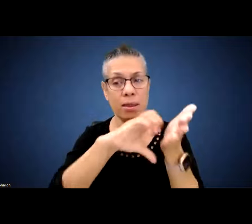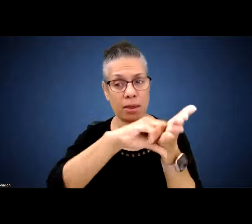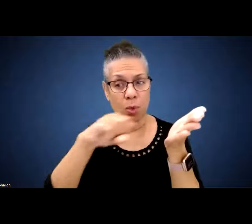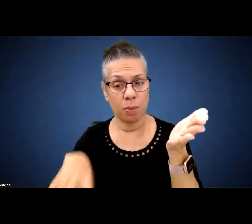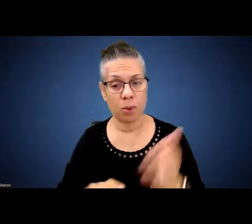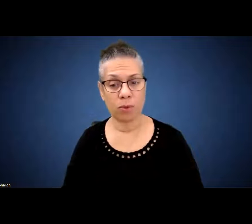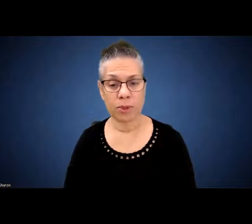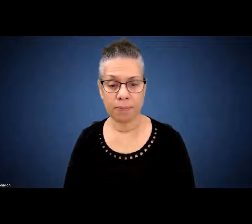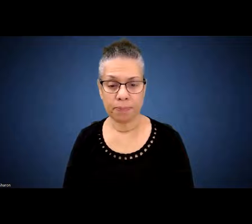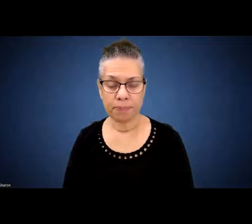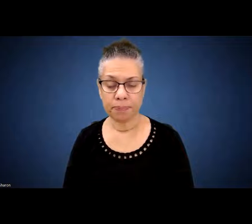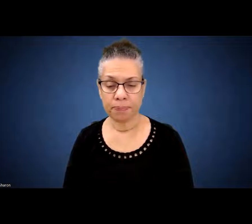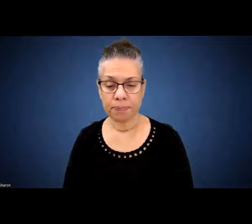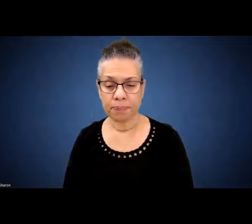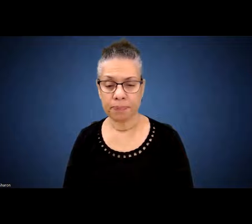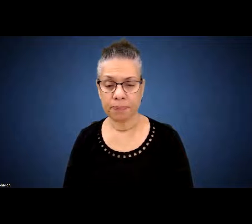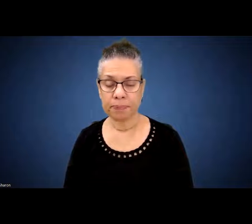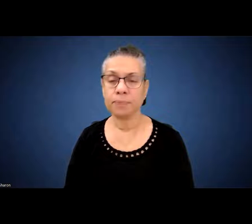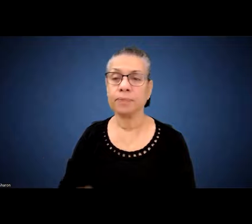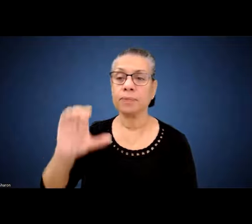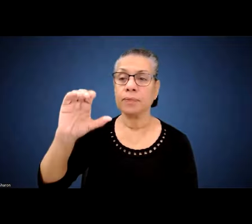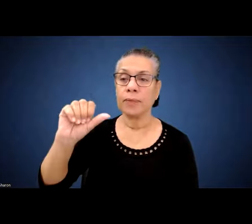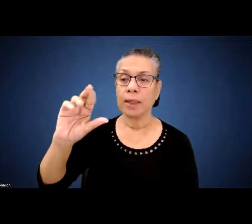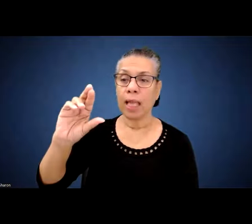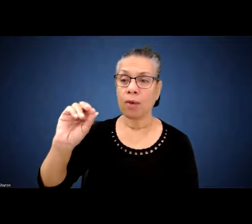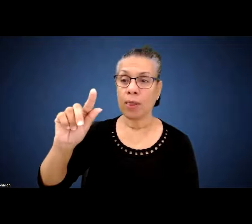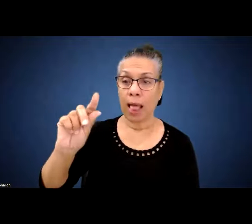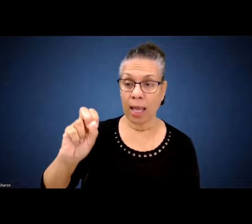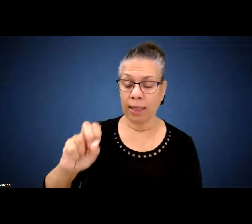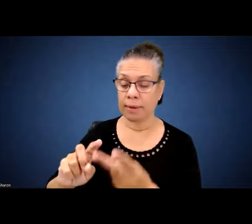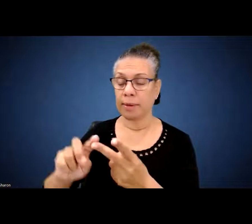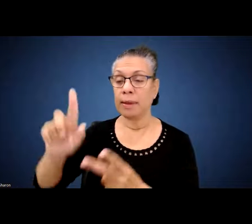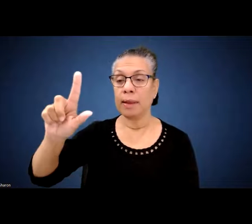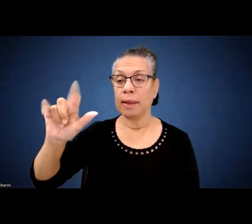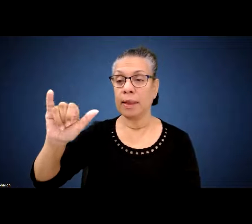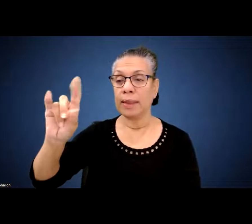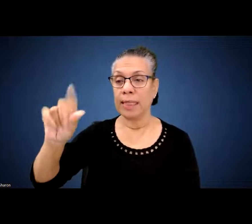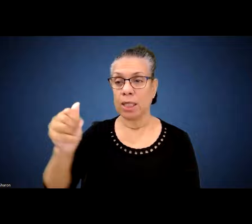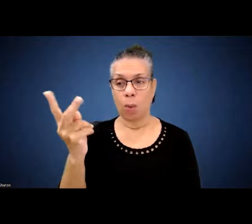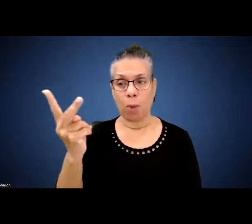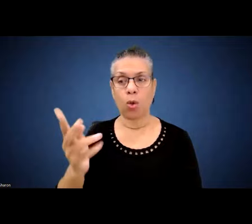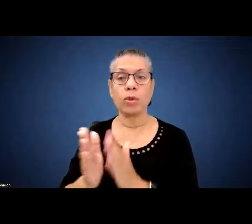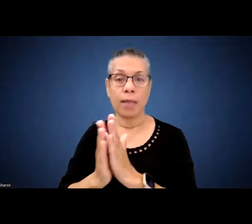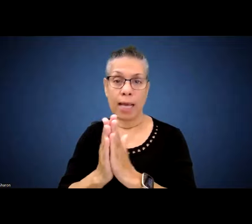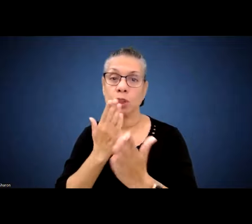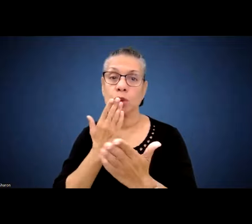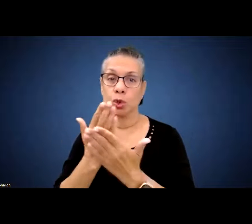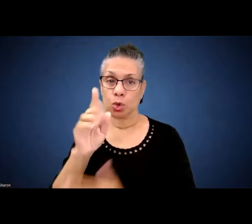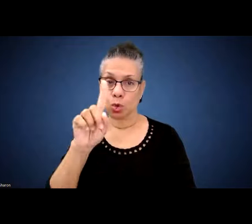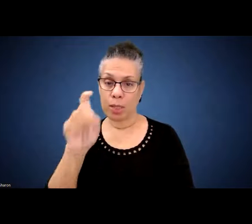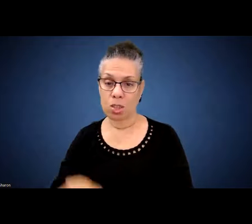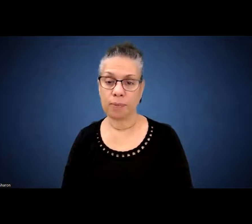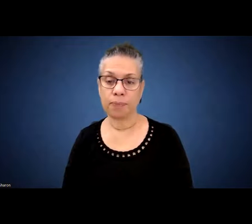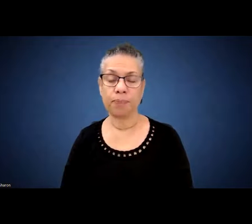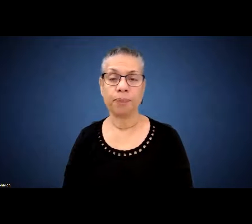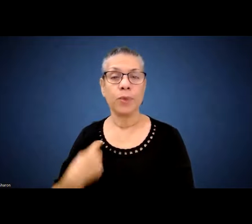I think Caroline and Lydia are raising a very good set of points here, because we need